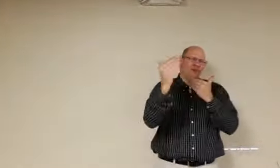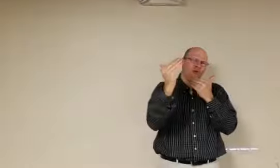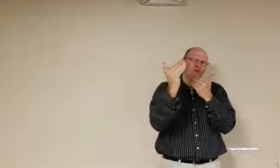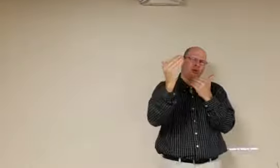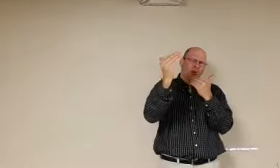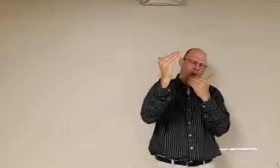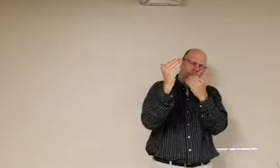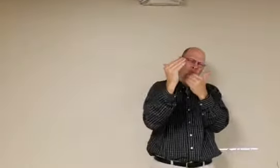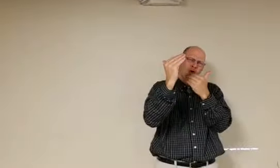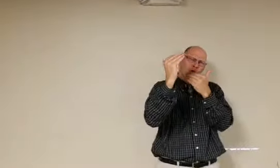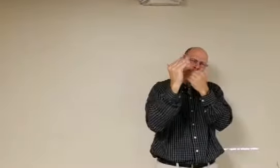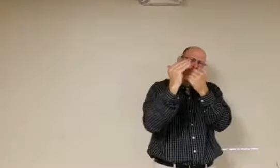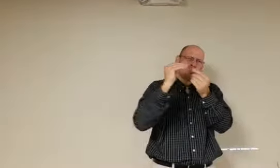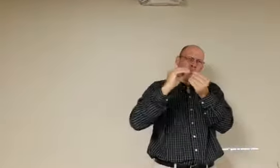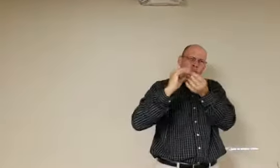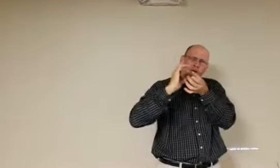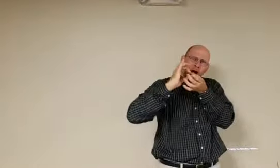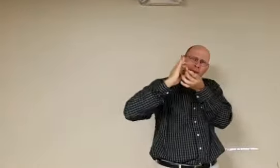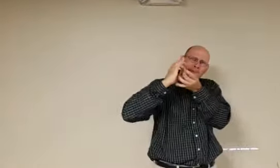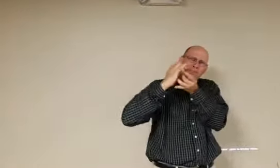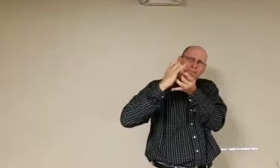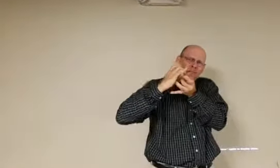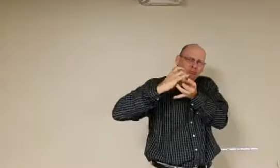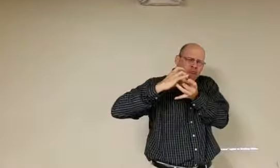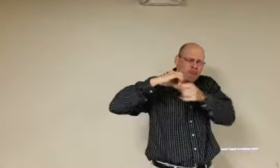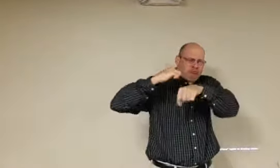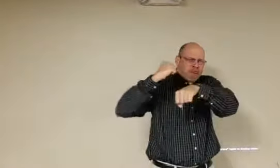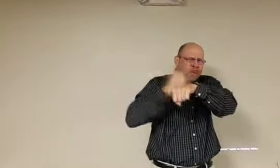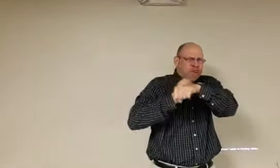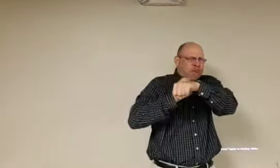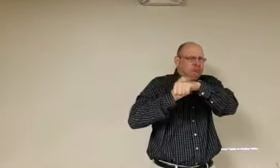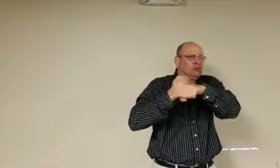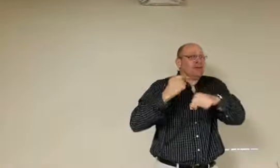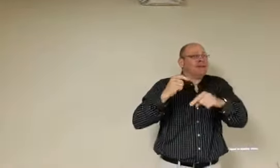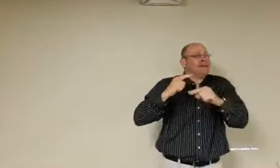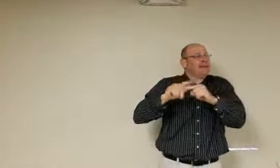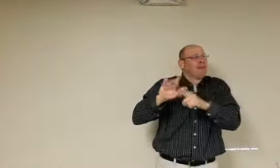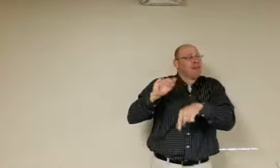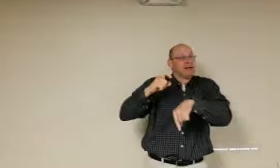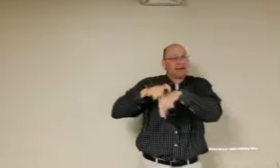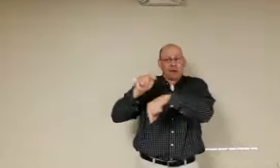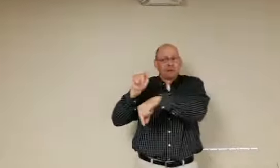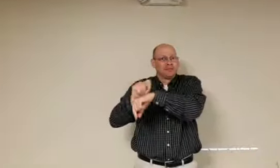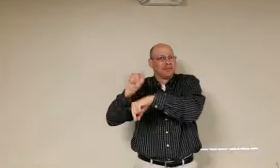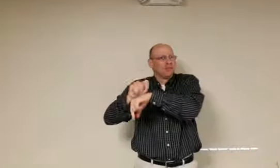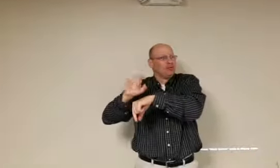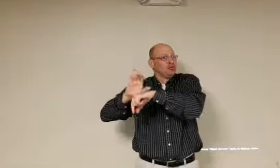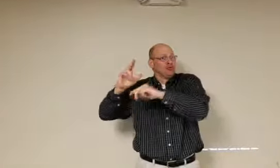it. Build it now. Build that prayer life now. Have that strong connection with God.